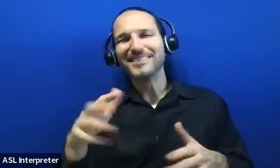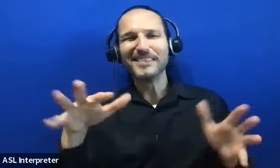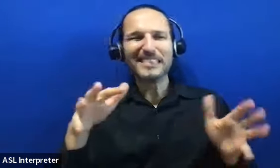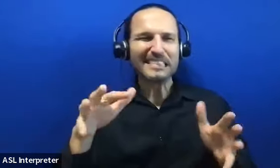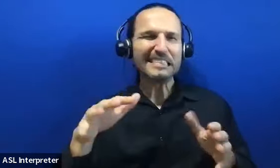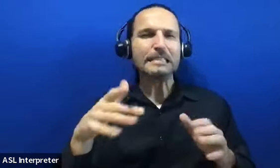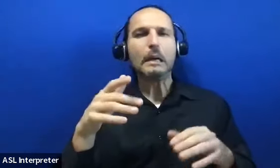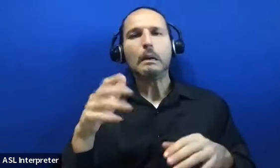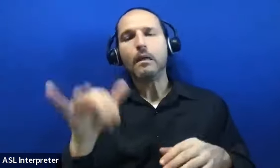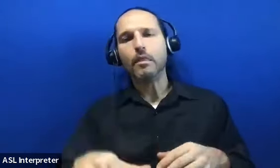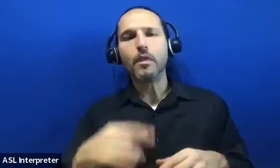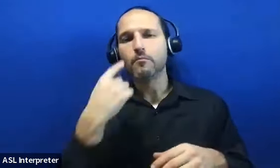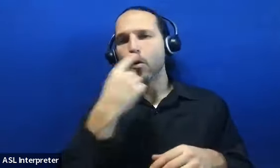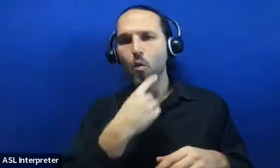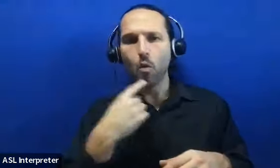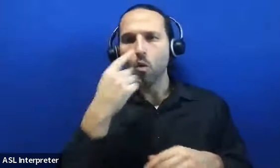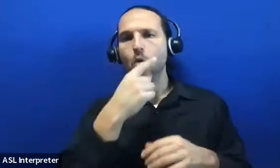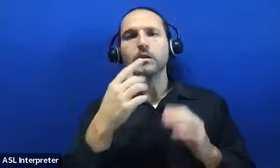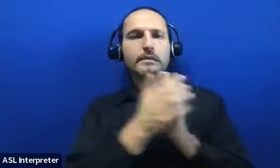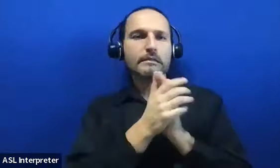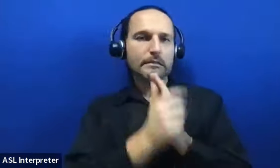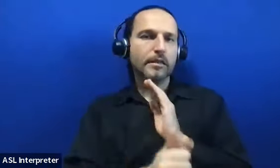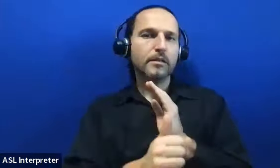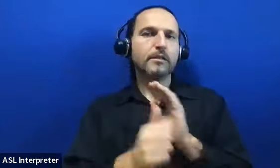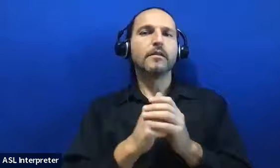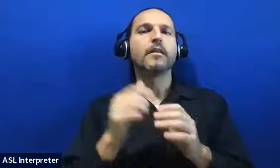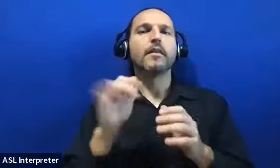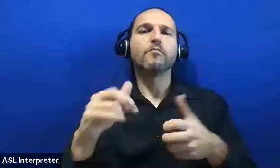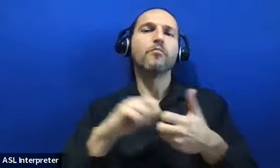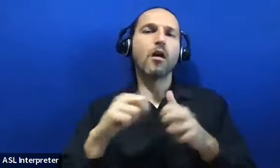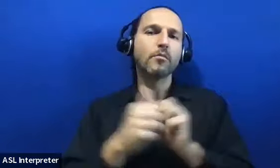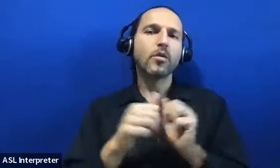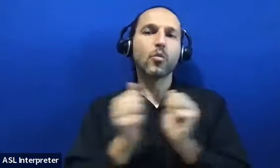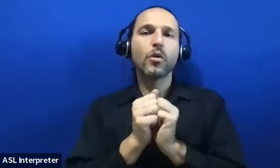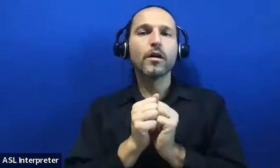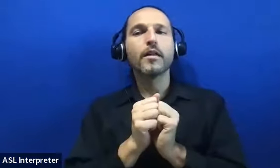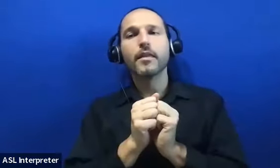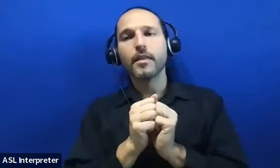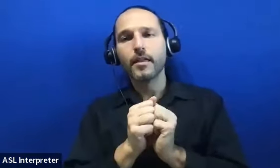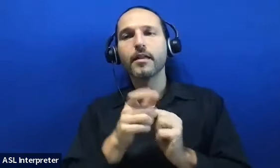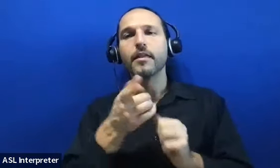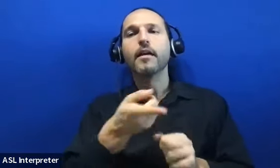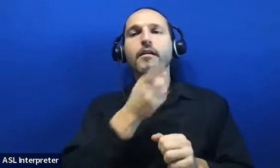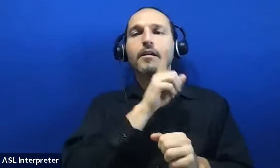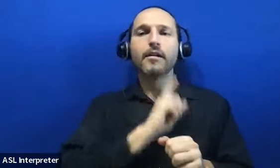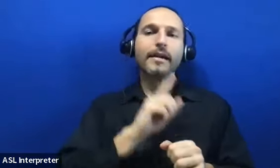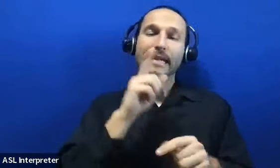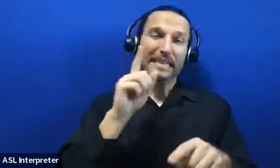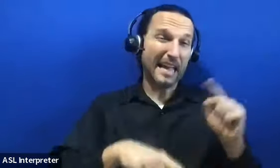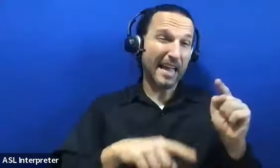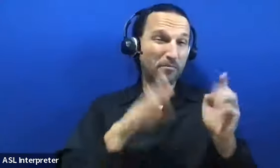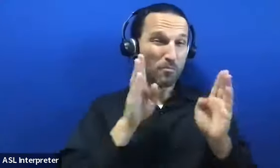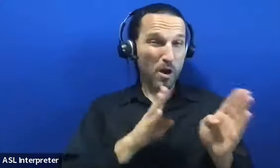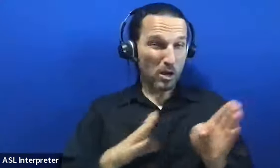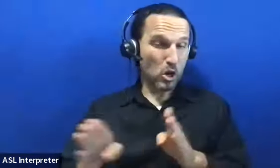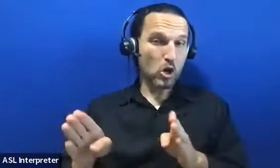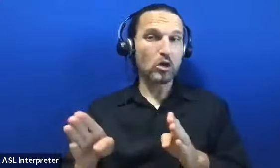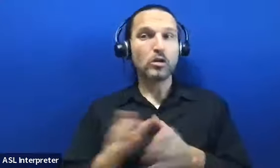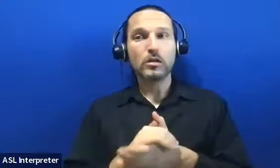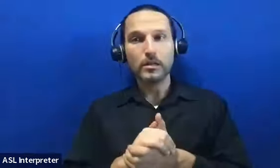skills, and that puts them at risk for aspiration. So if they are not able to prepare